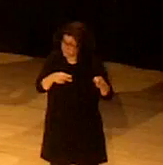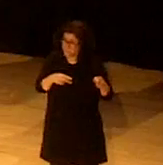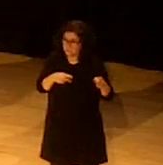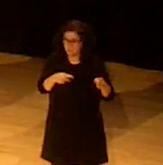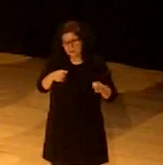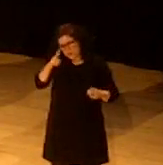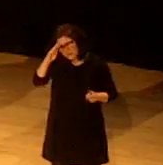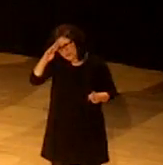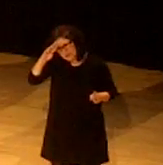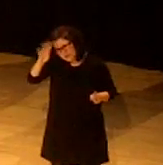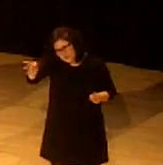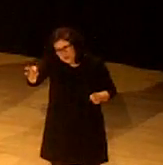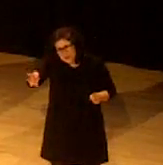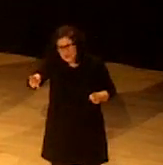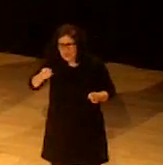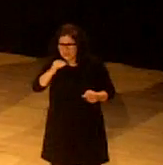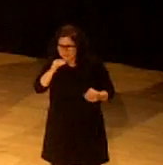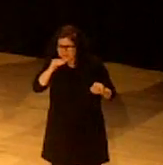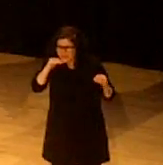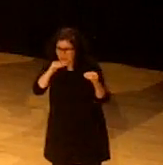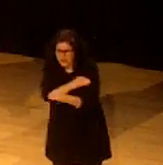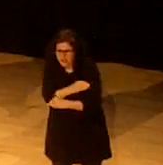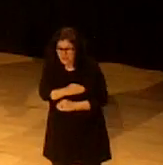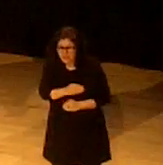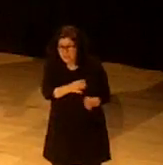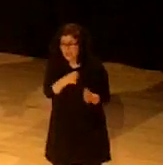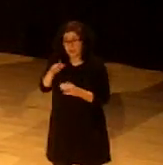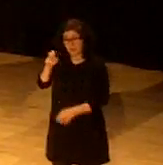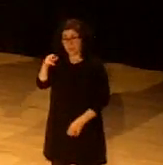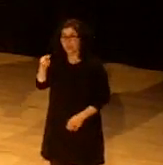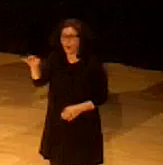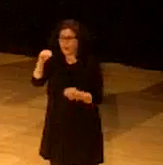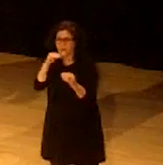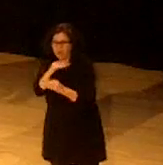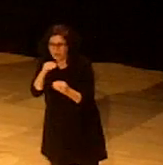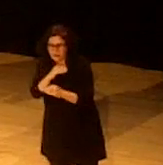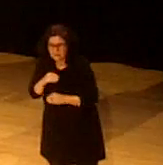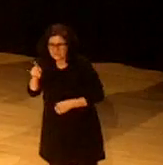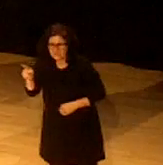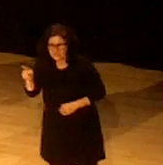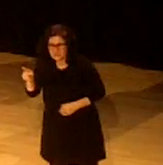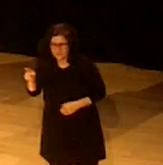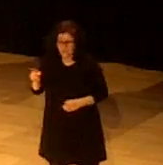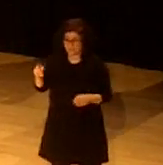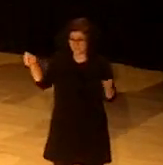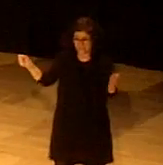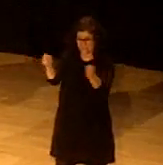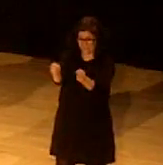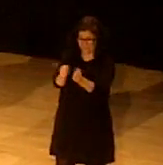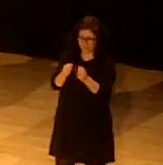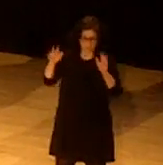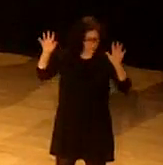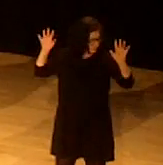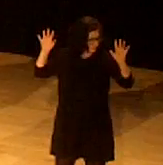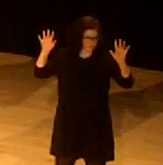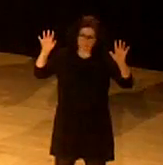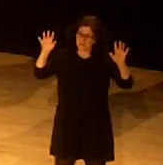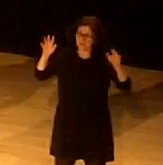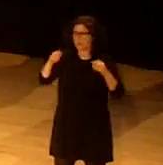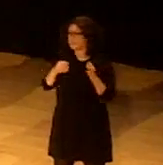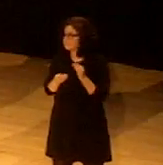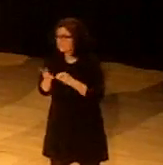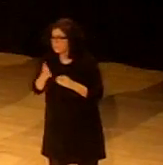The absurd lie and fallacy of a woman called Clinton. And watching those two combine in this